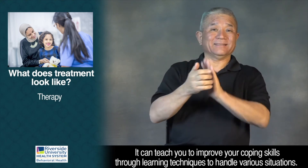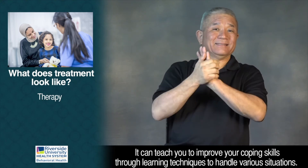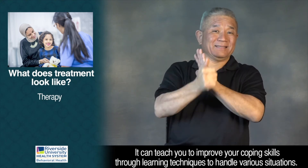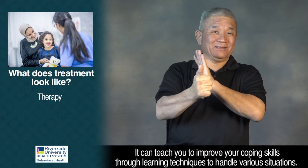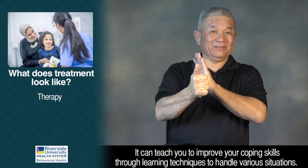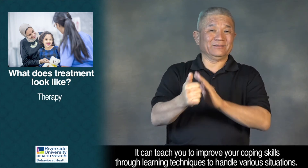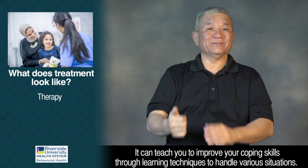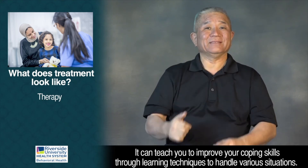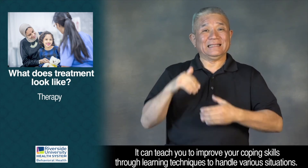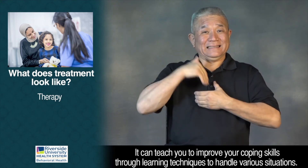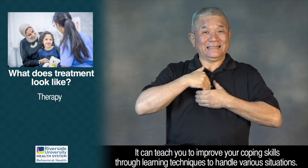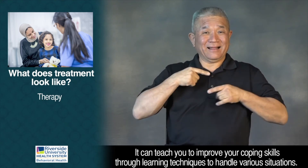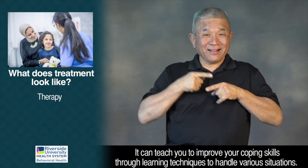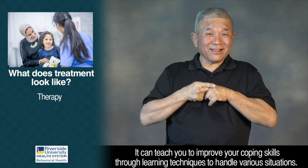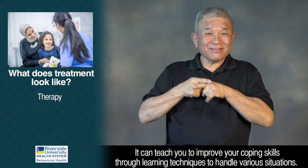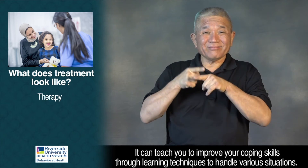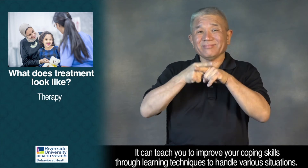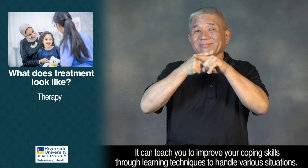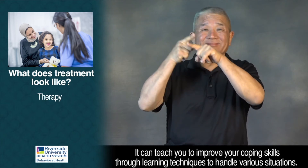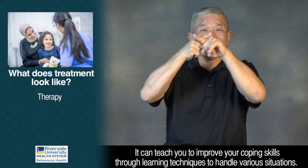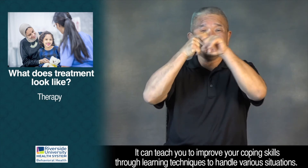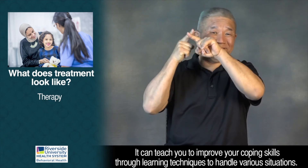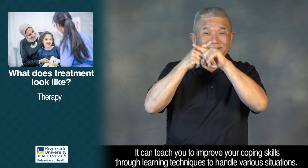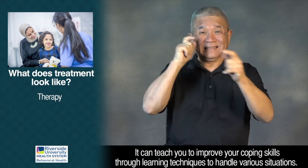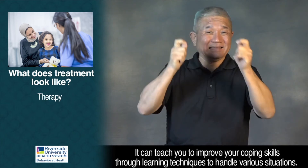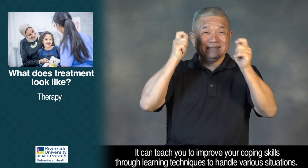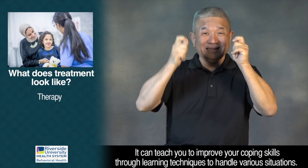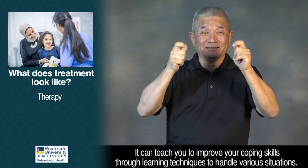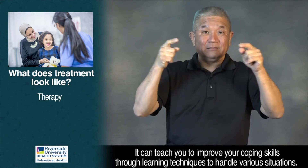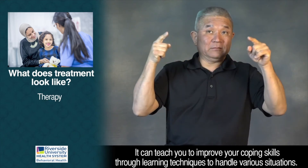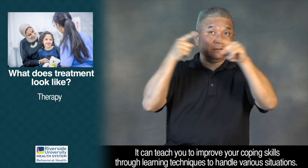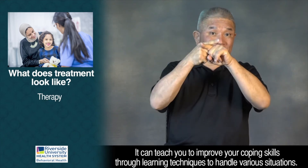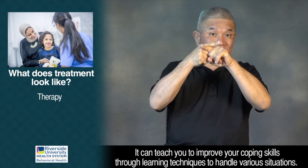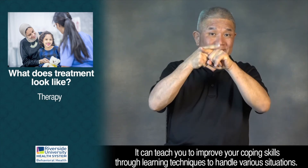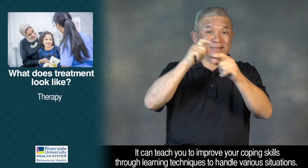It can teach you to improve your coping skills through learning techniques to handle various situations.